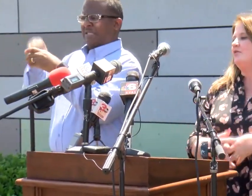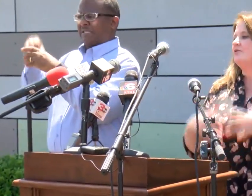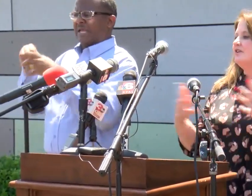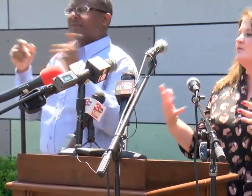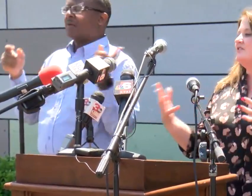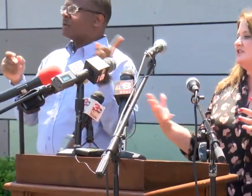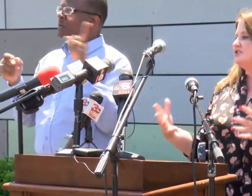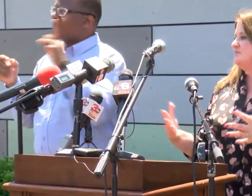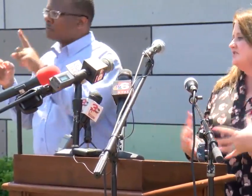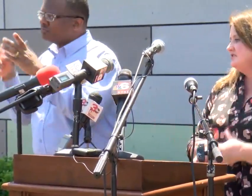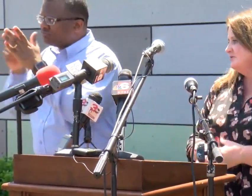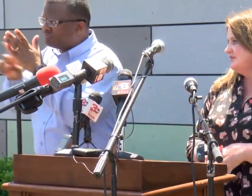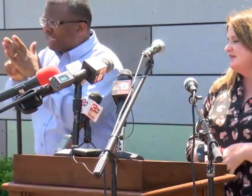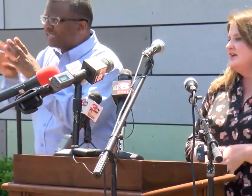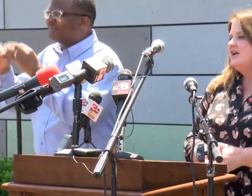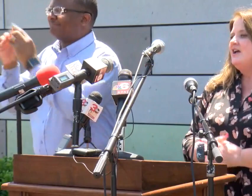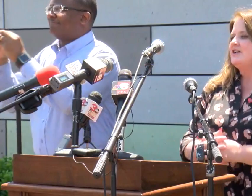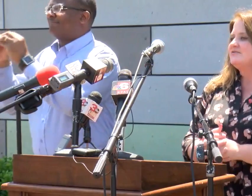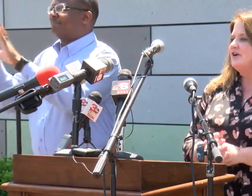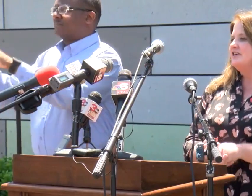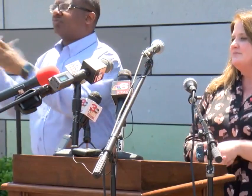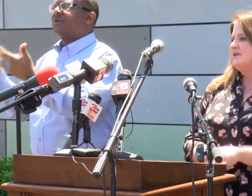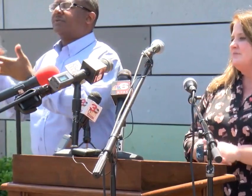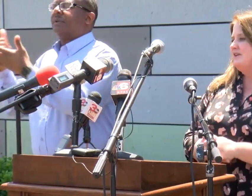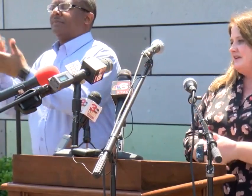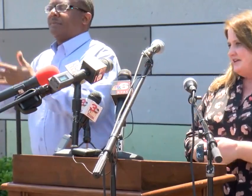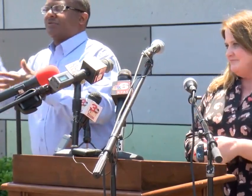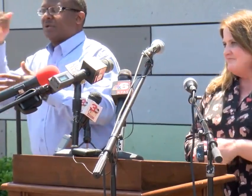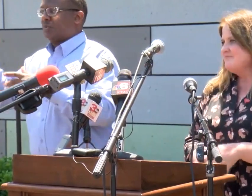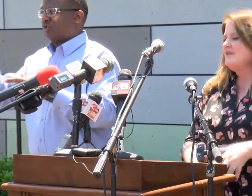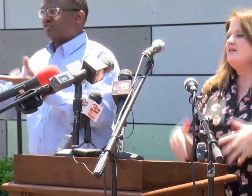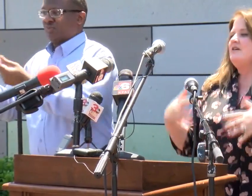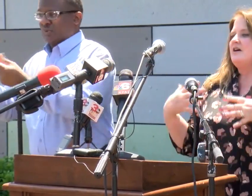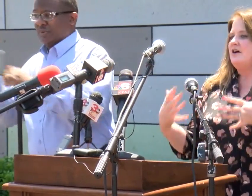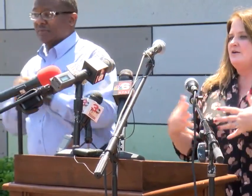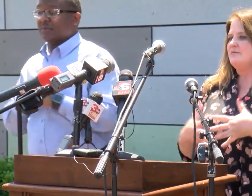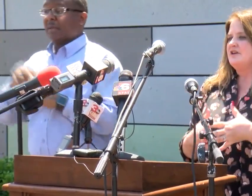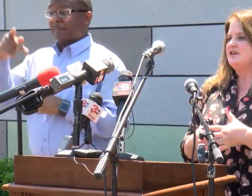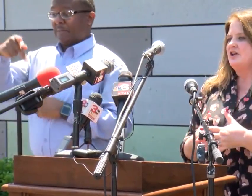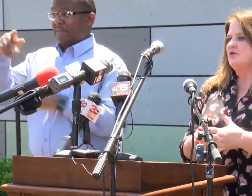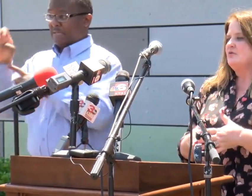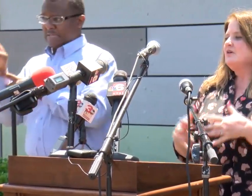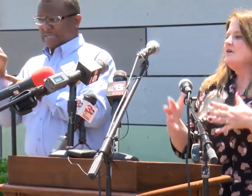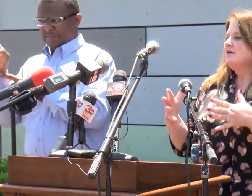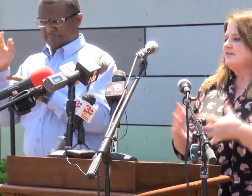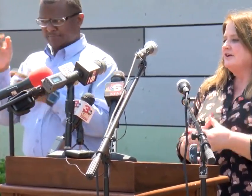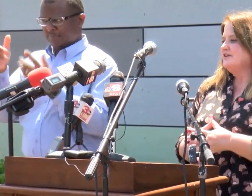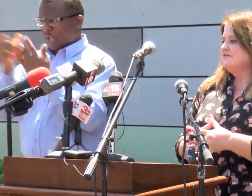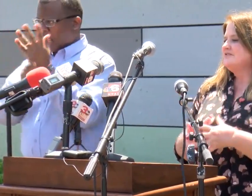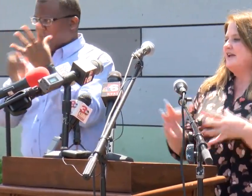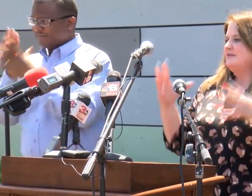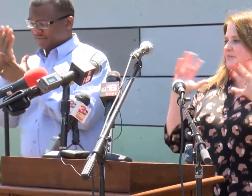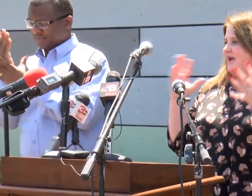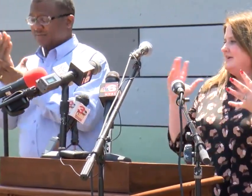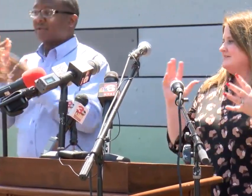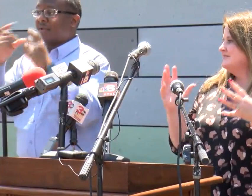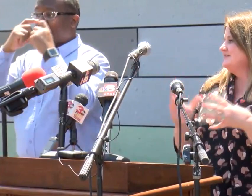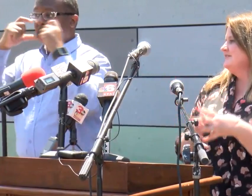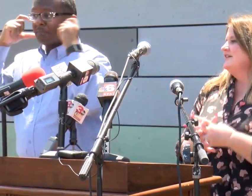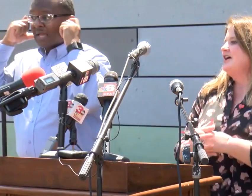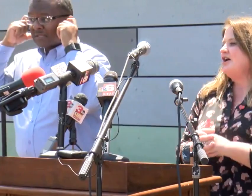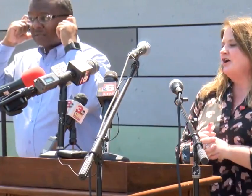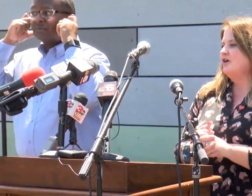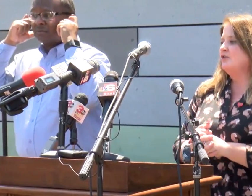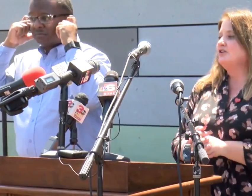them about really what they should be doing. As far as PPE, you know, gloves and